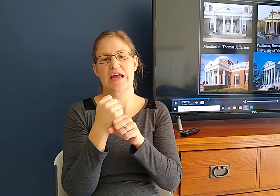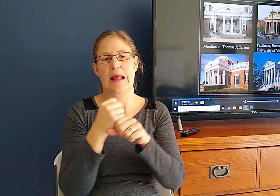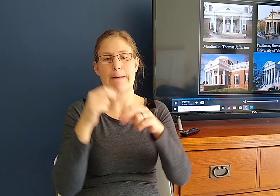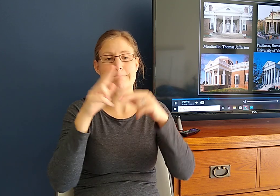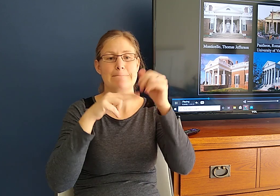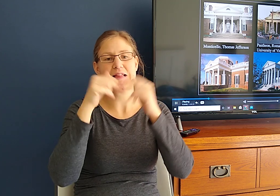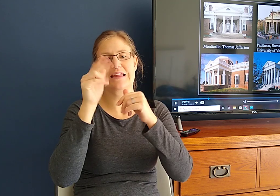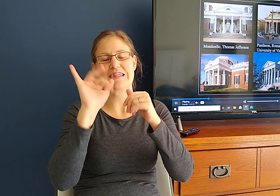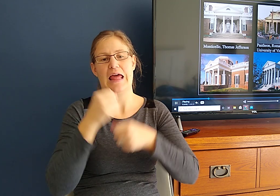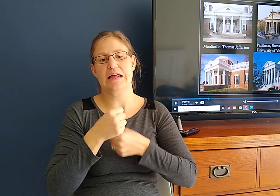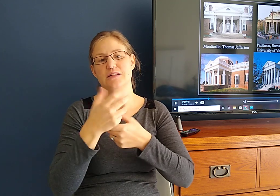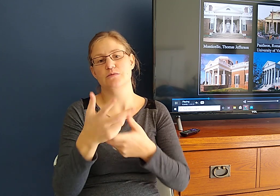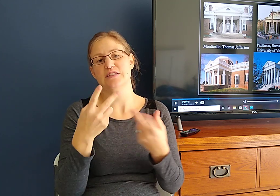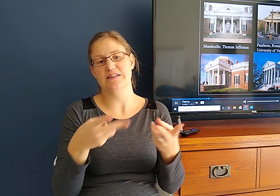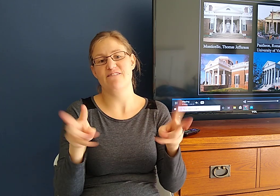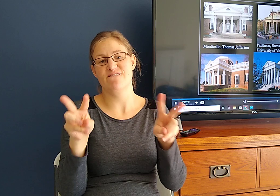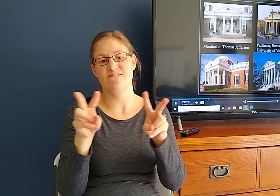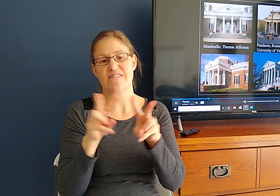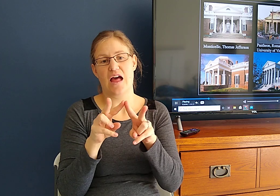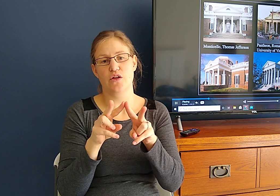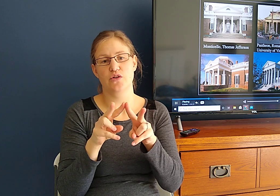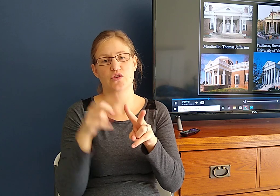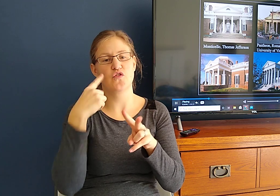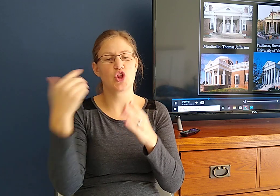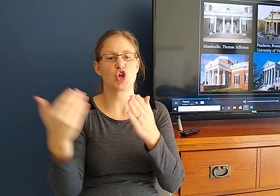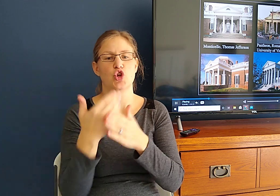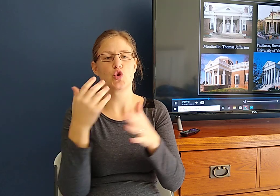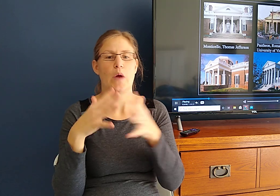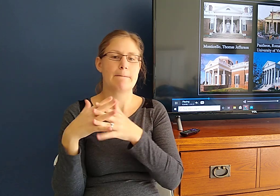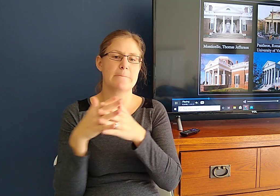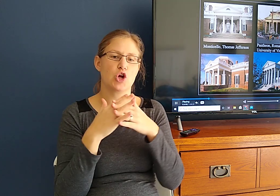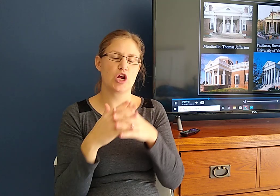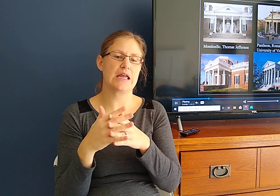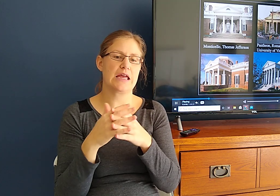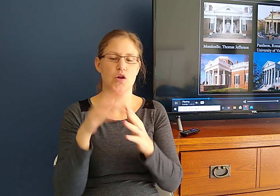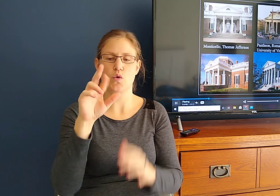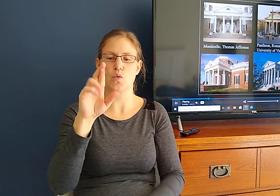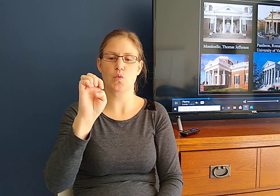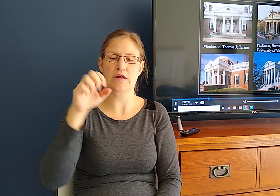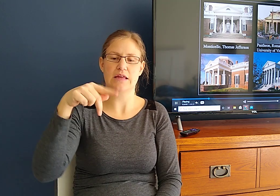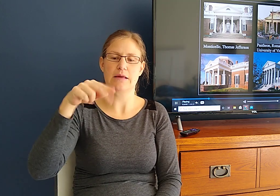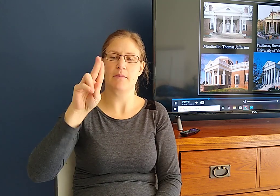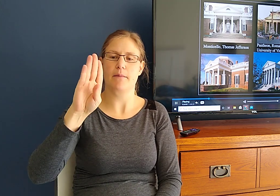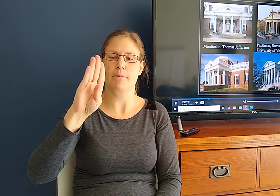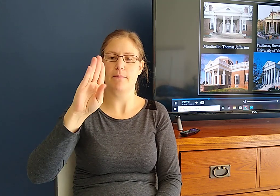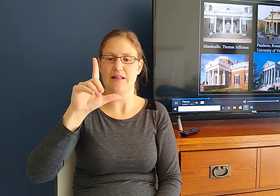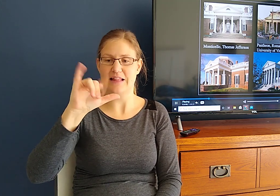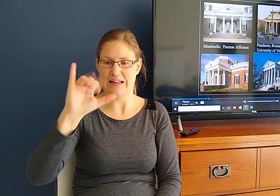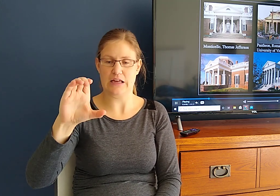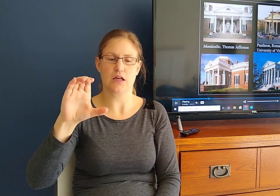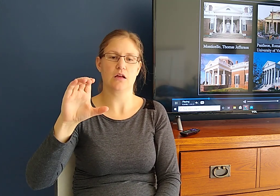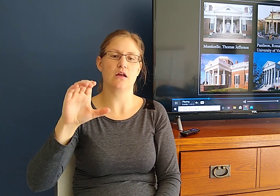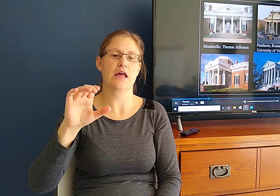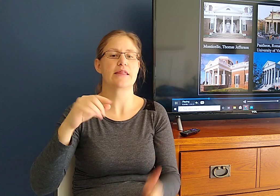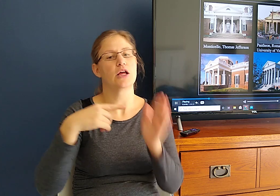that expresses the values of the new American Republic. And this style is reflected in much of